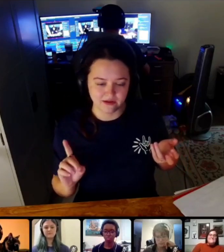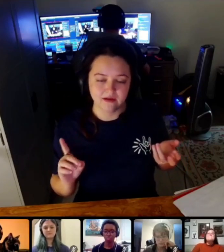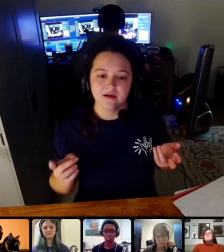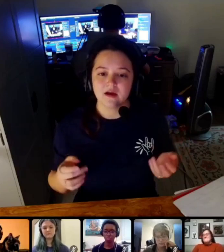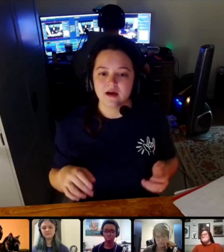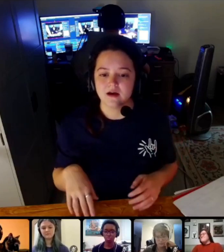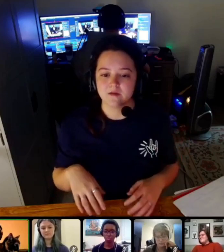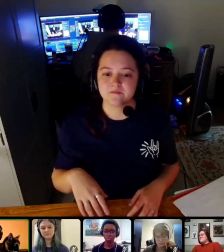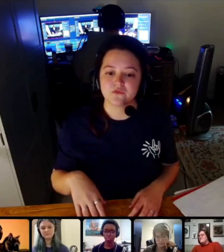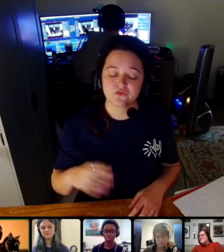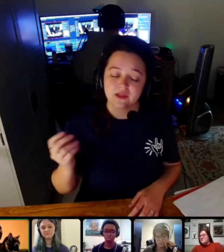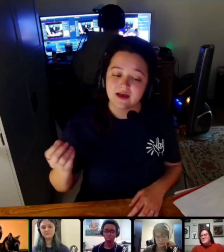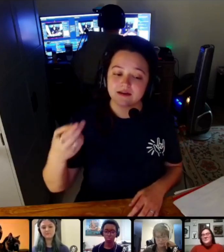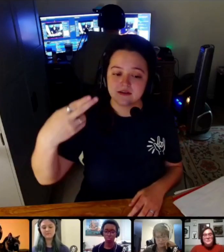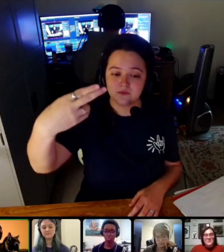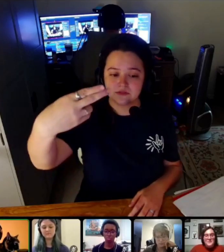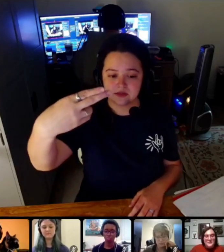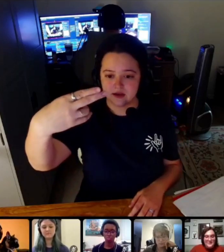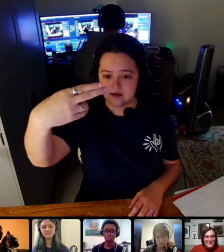HAZZARD. For that, you would sign